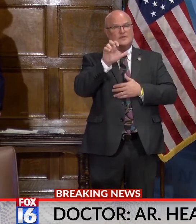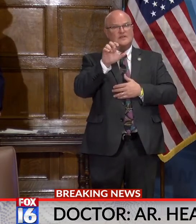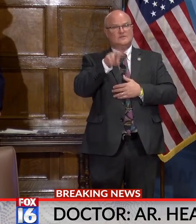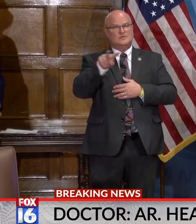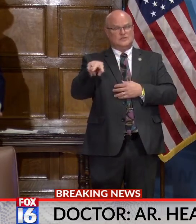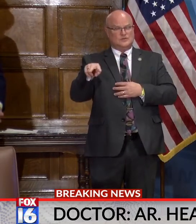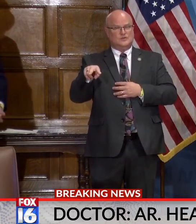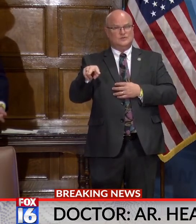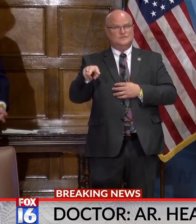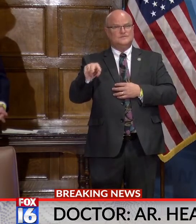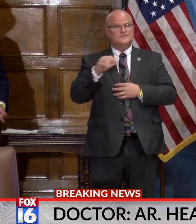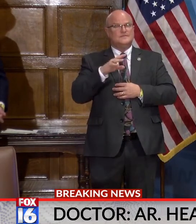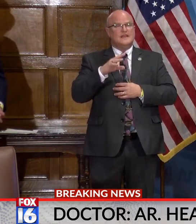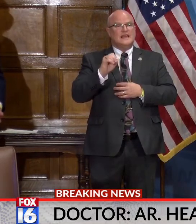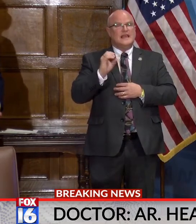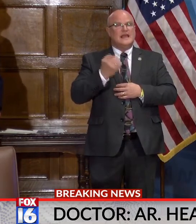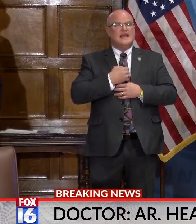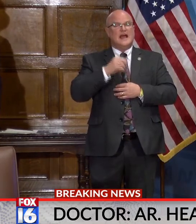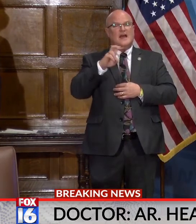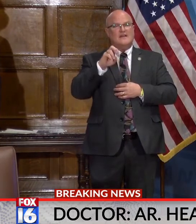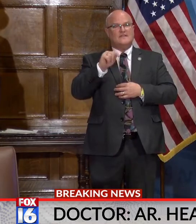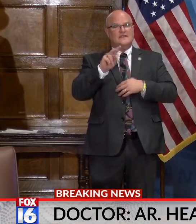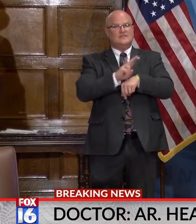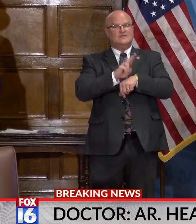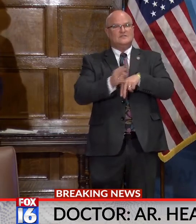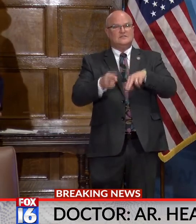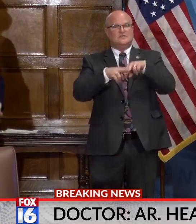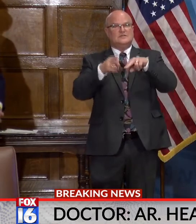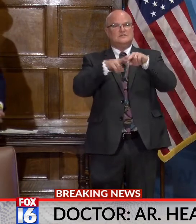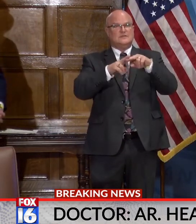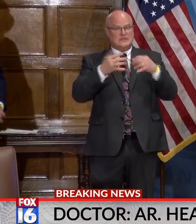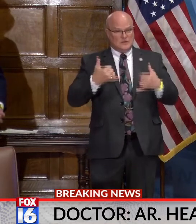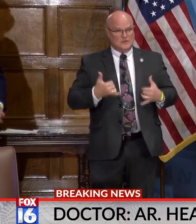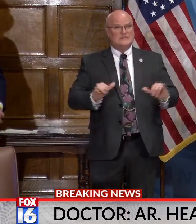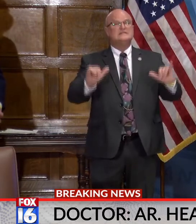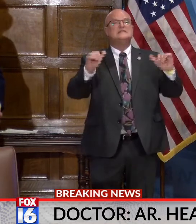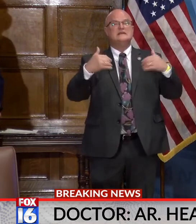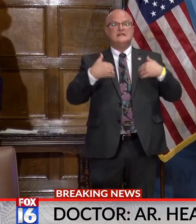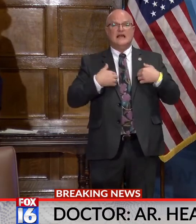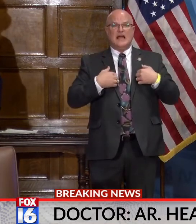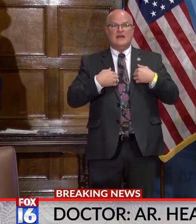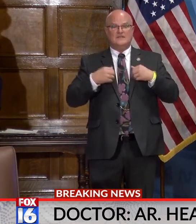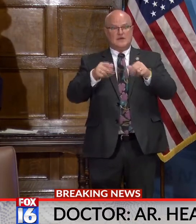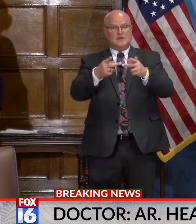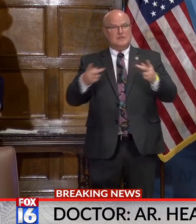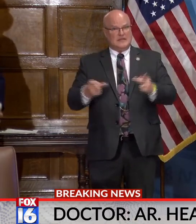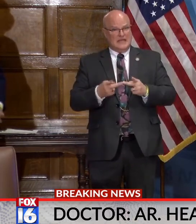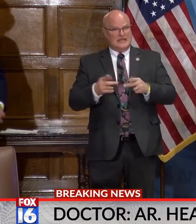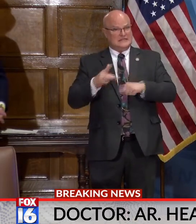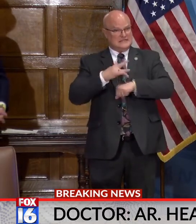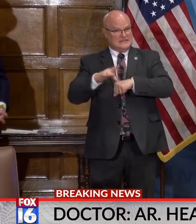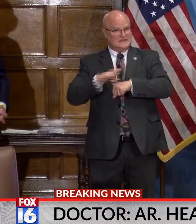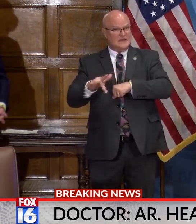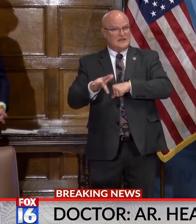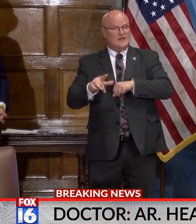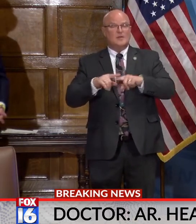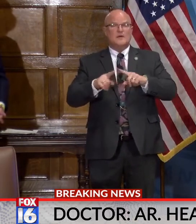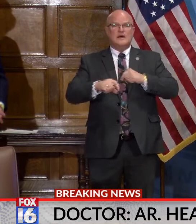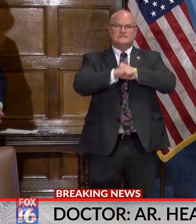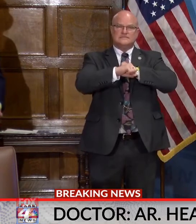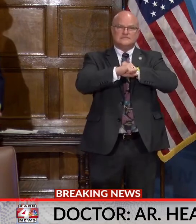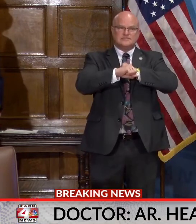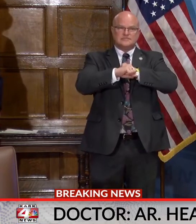1,322. And our ventilator use is increasing. We still have capacity in these areas, but if we don't guard them carefully,